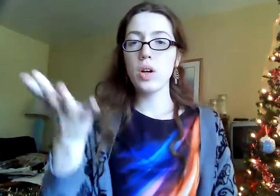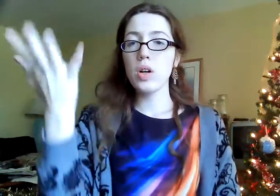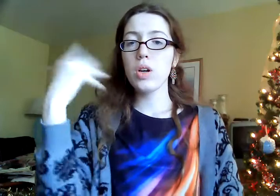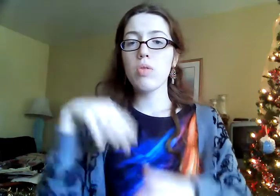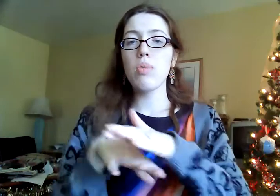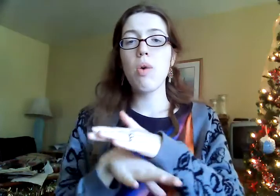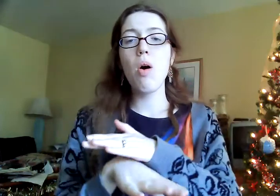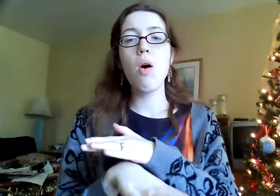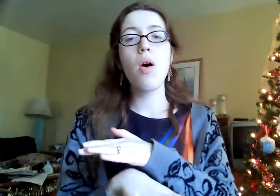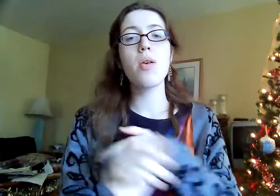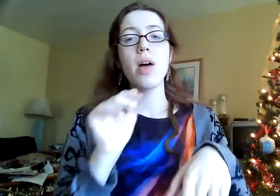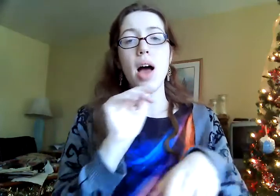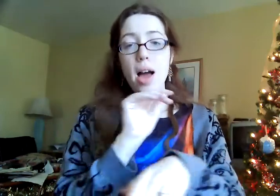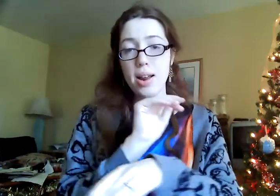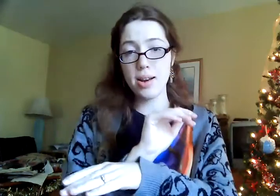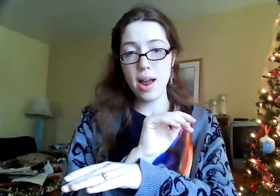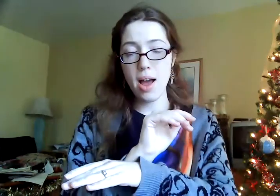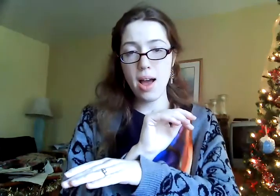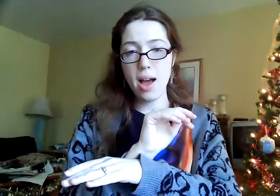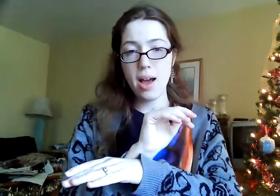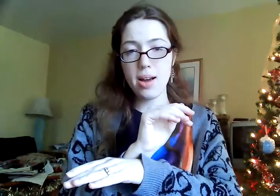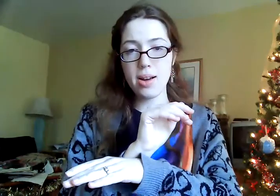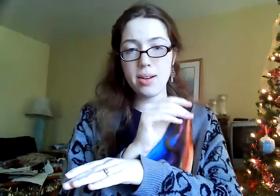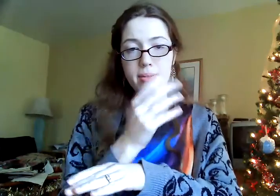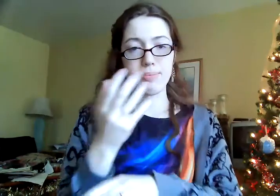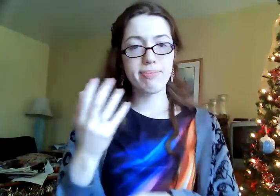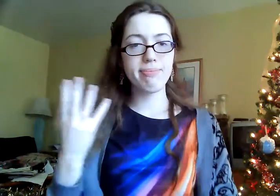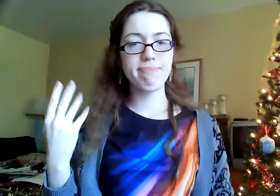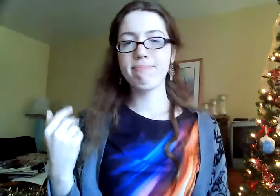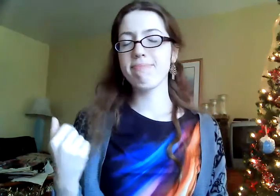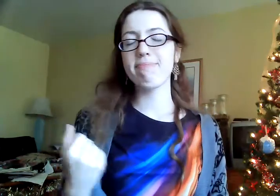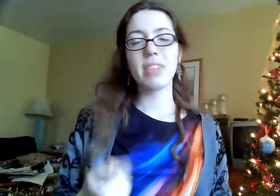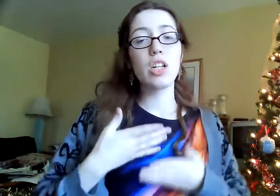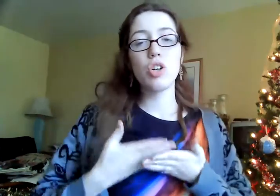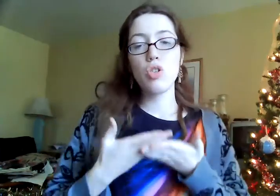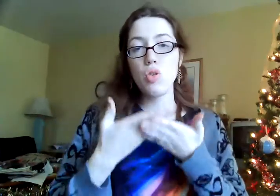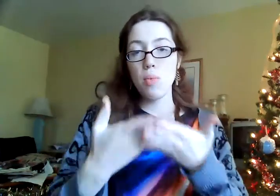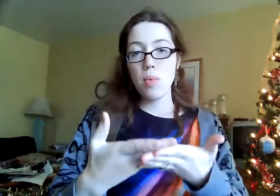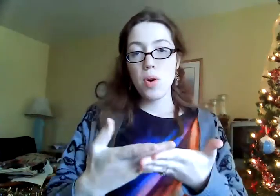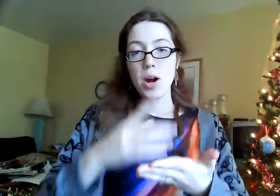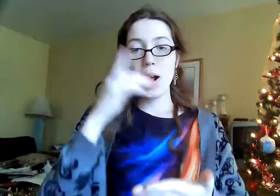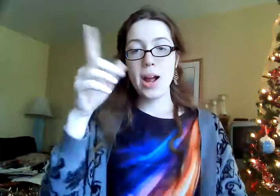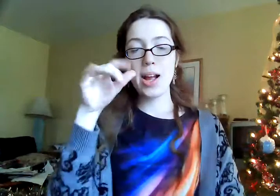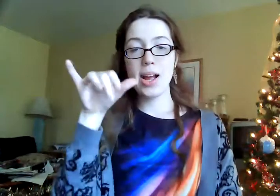you were born that night to